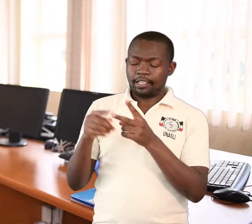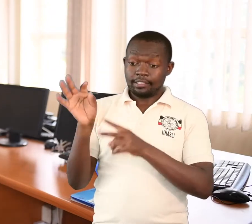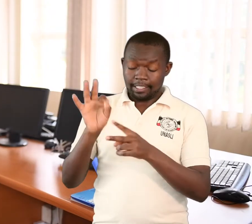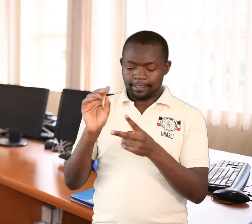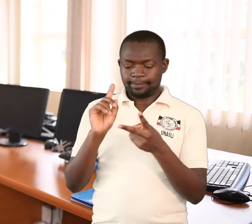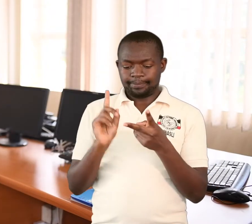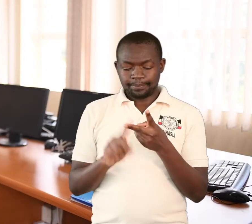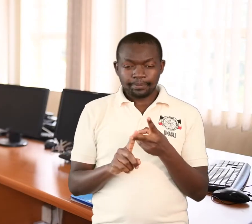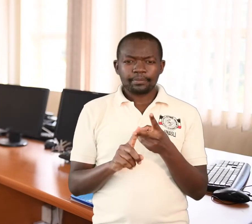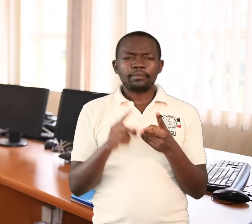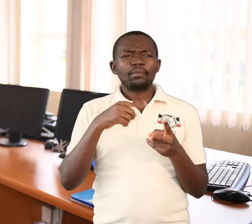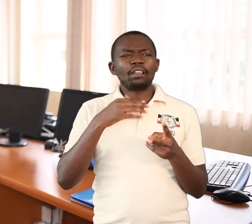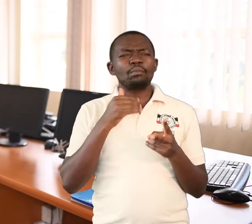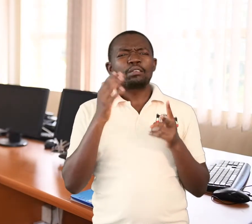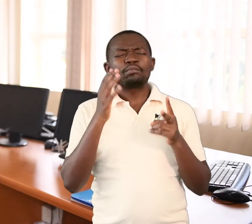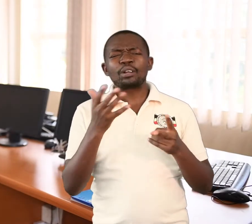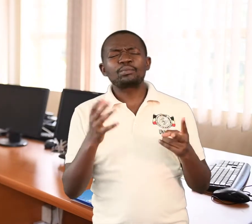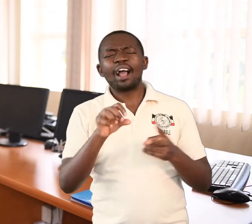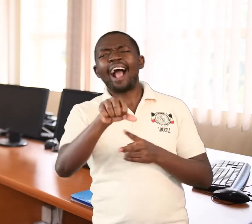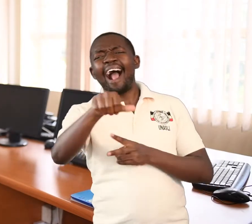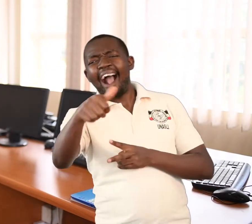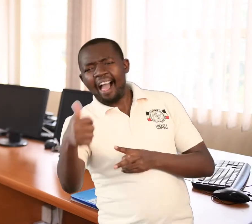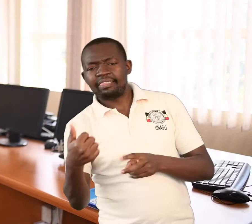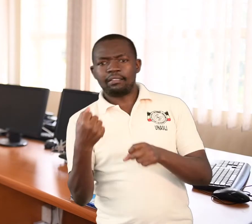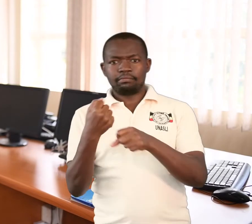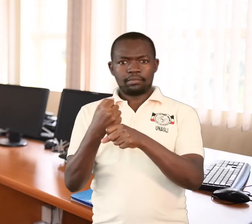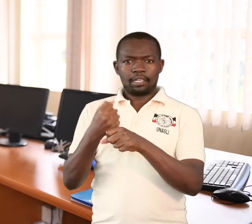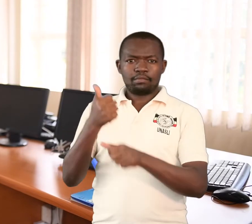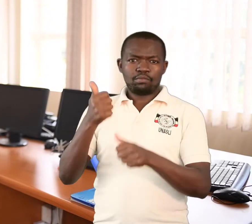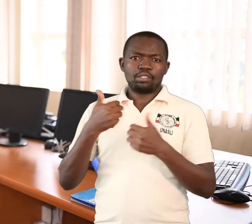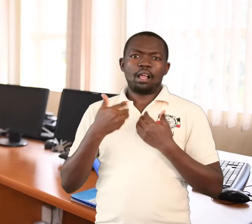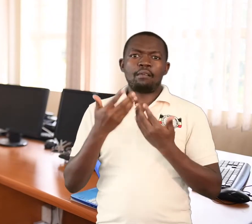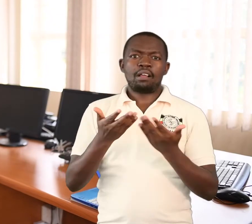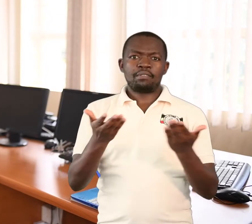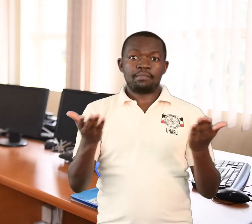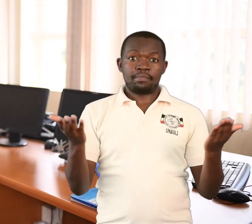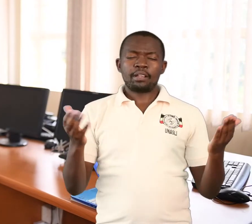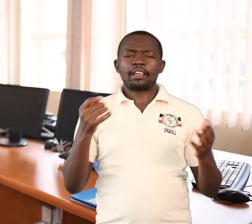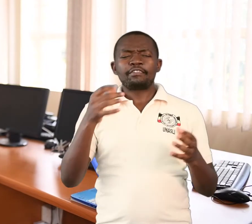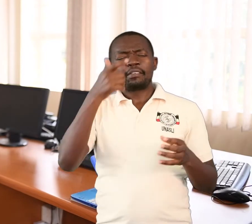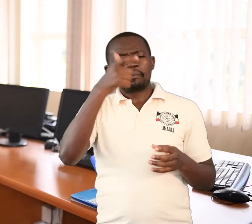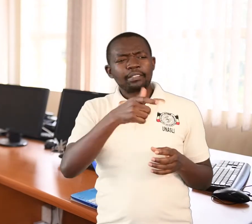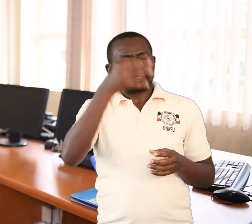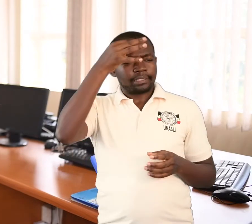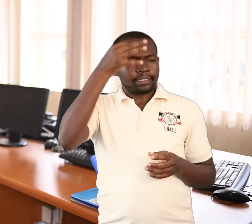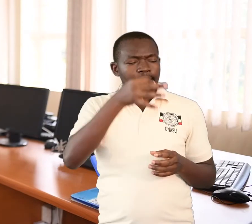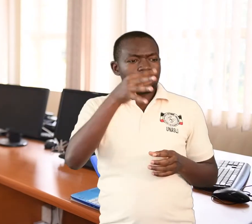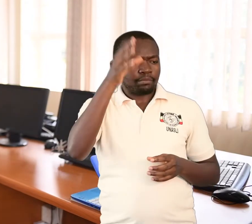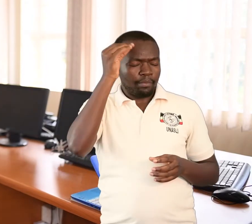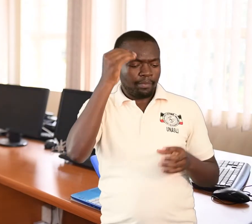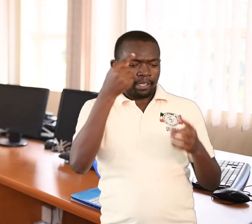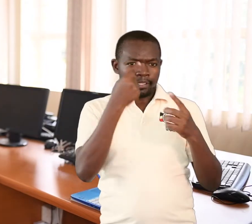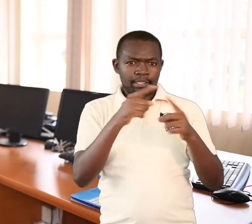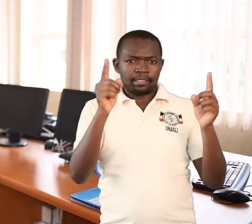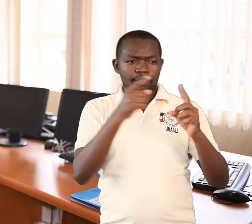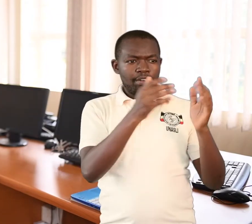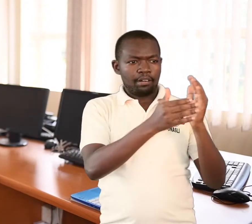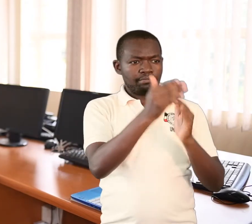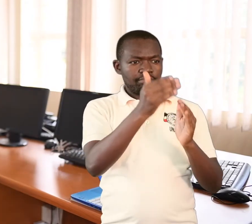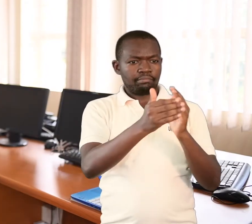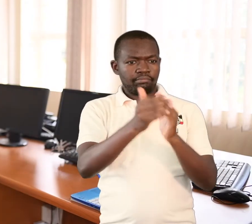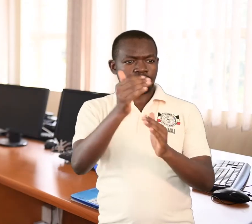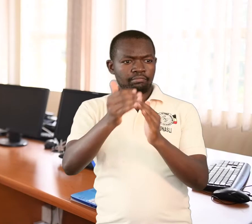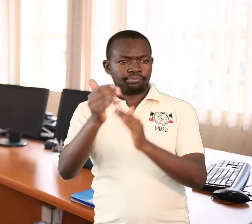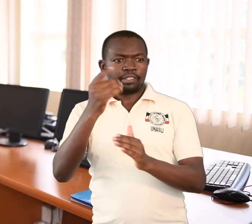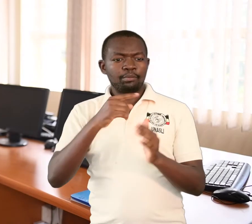at what are the other careers that exist if one takes these different disciplines we have